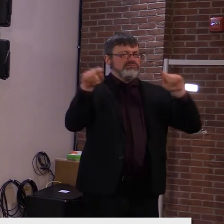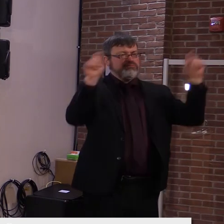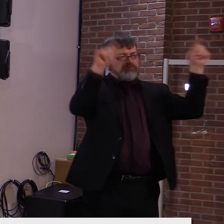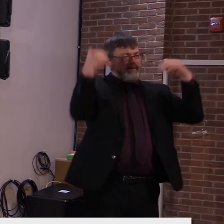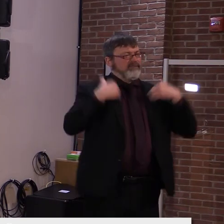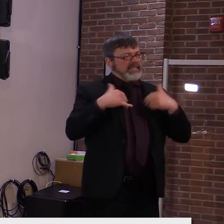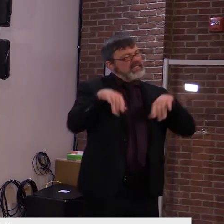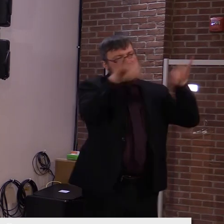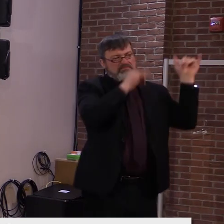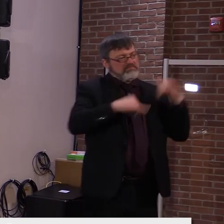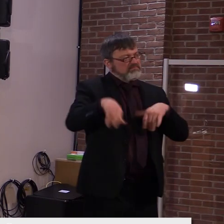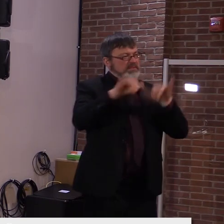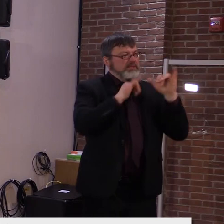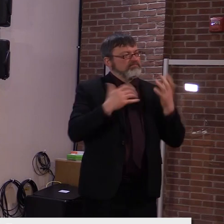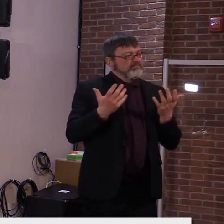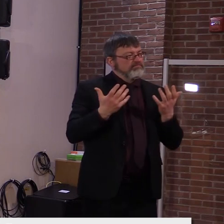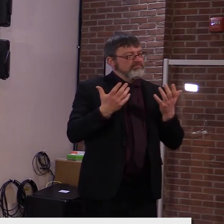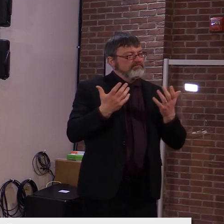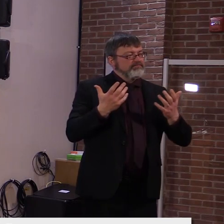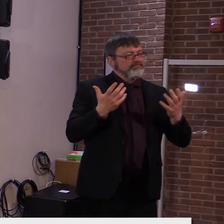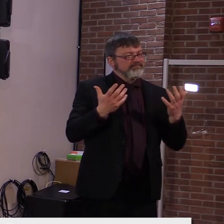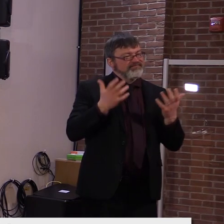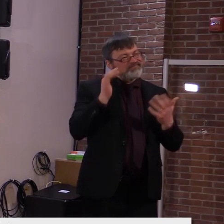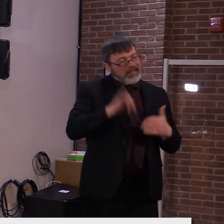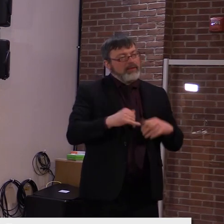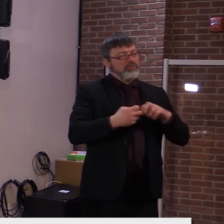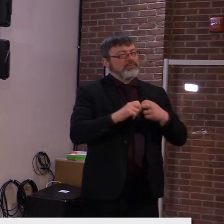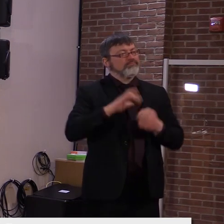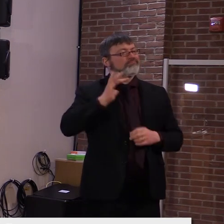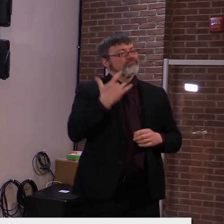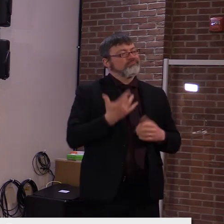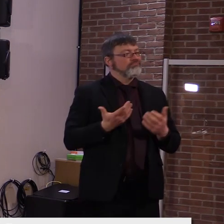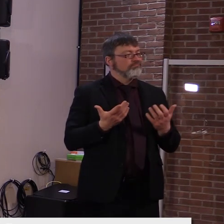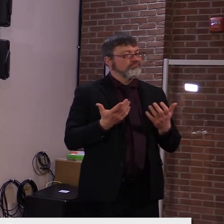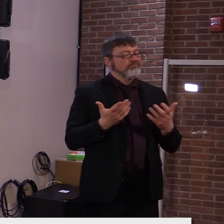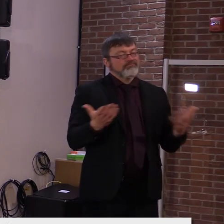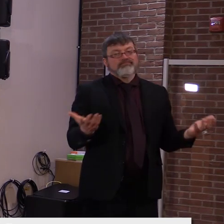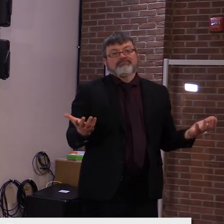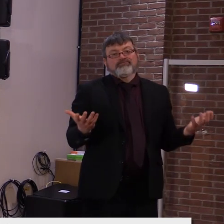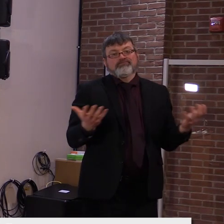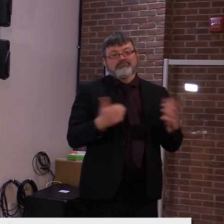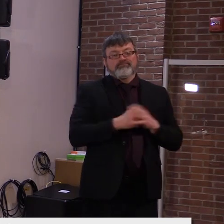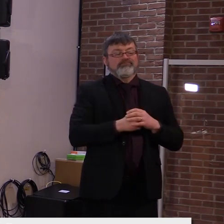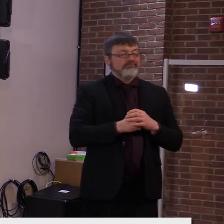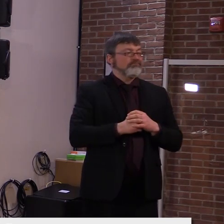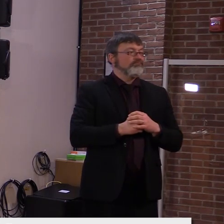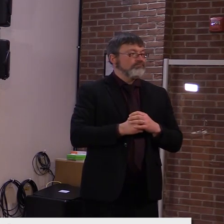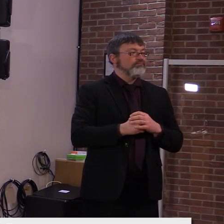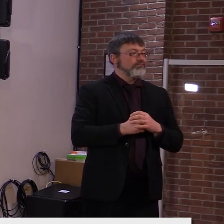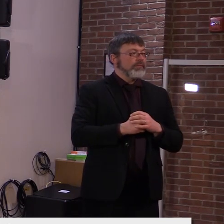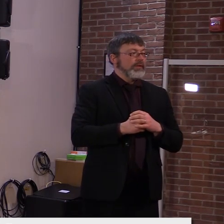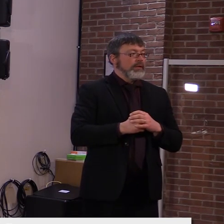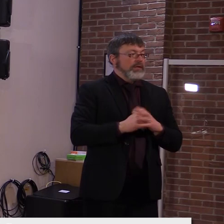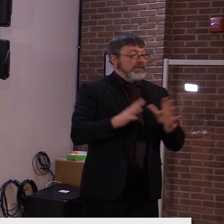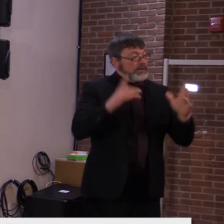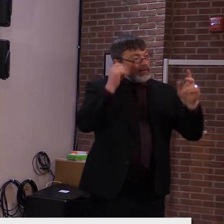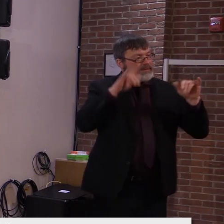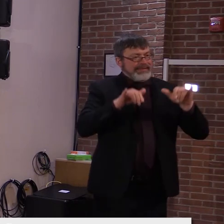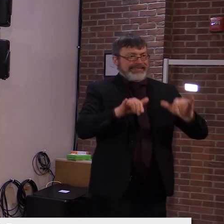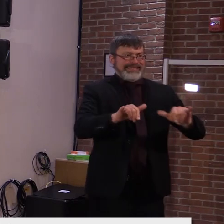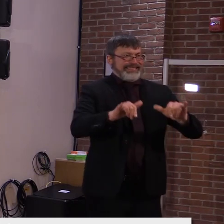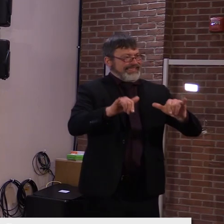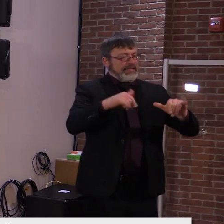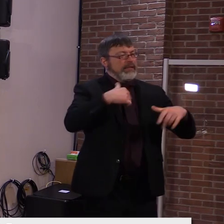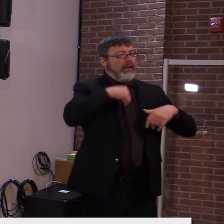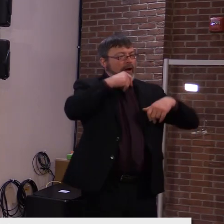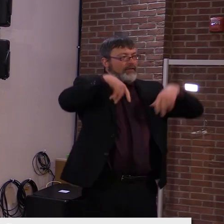for example, today with Costco or today with Walgreens as we open it up. We're still having negotiations with others